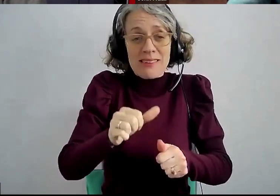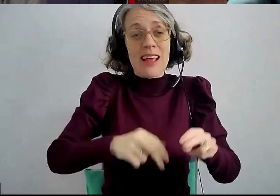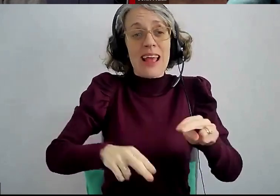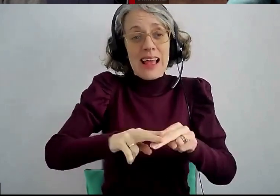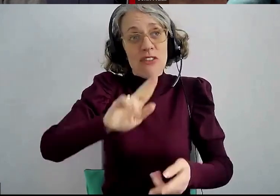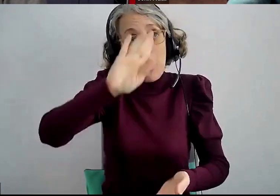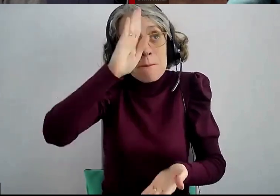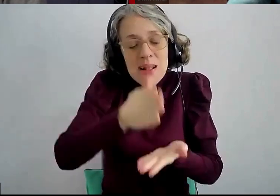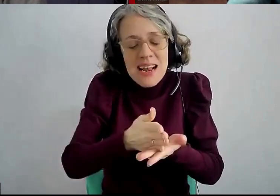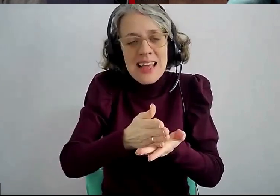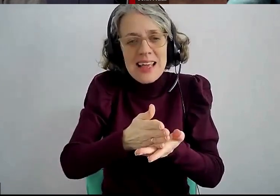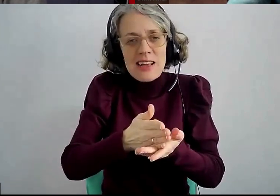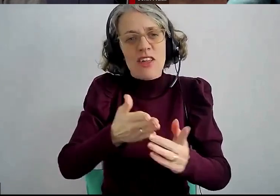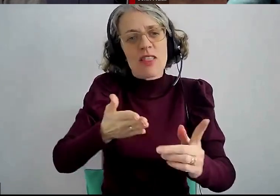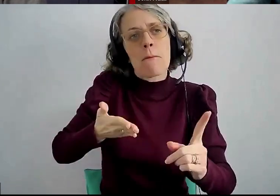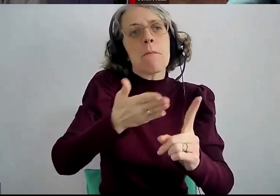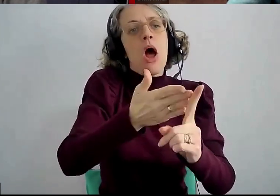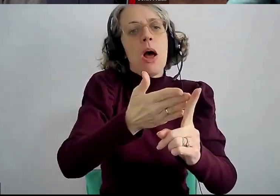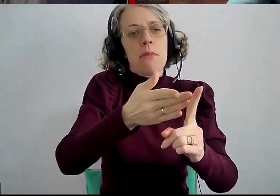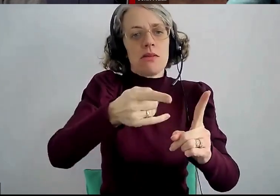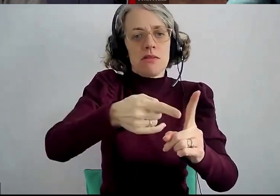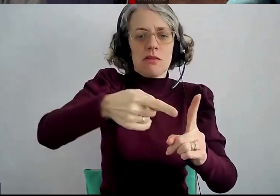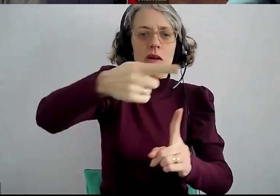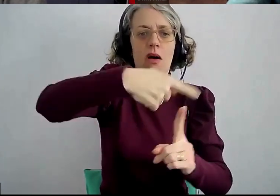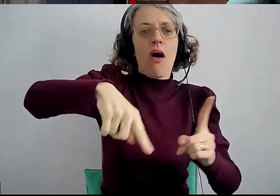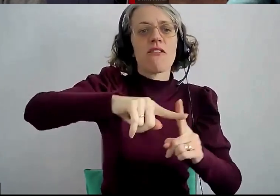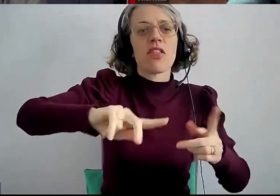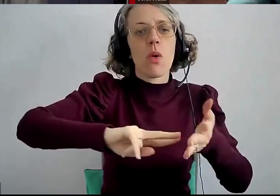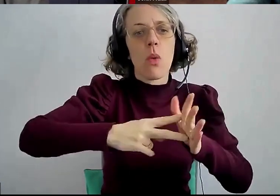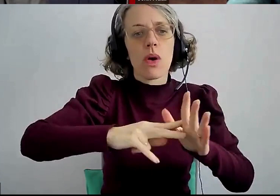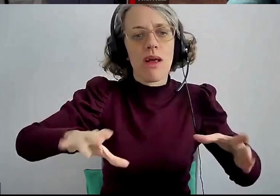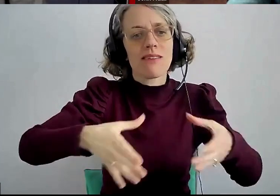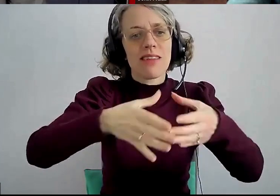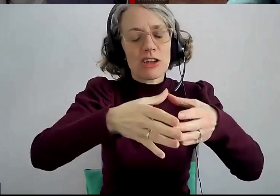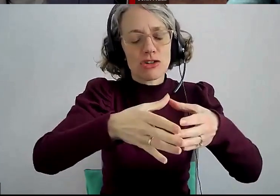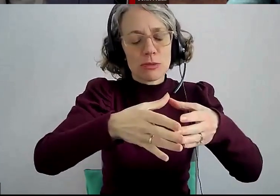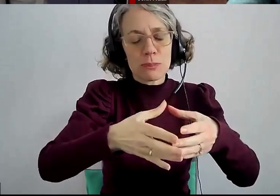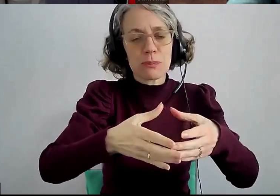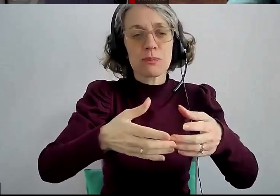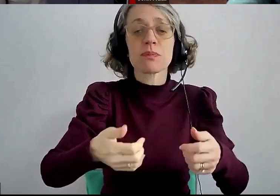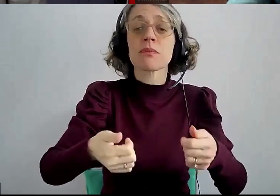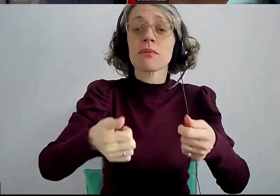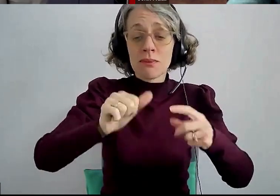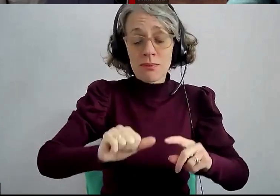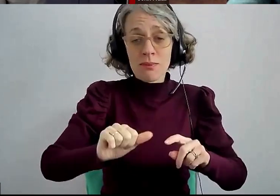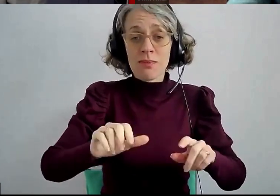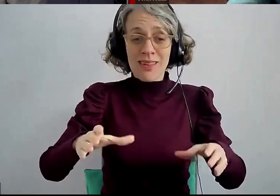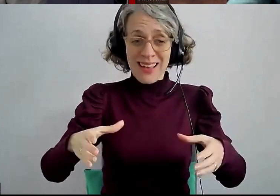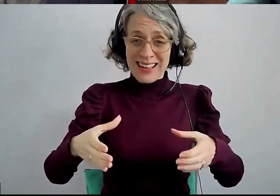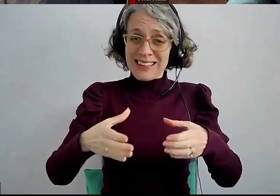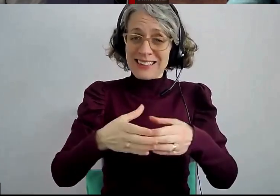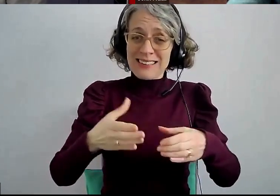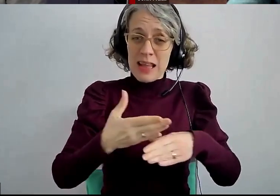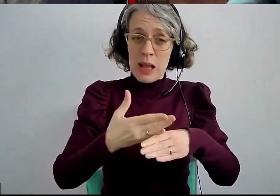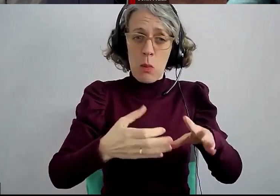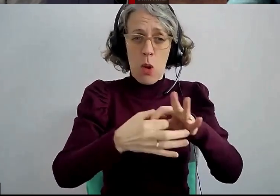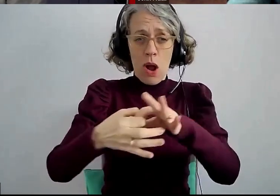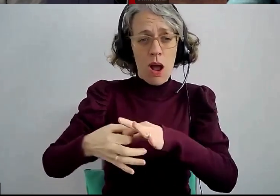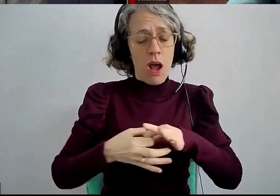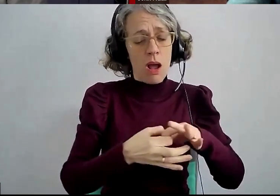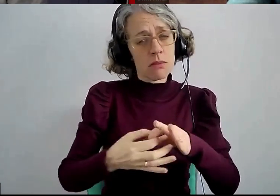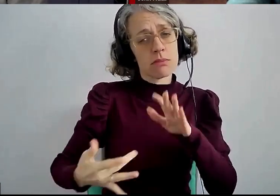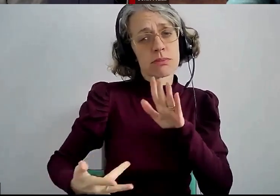of the organization. And then teamwork is equally important in the voluntary